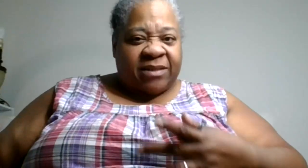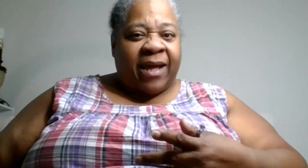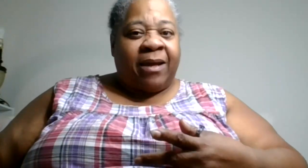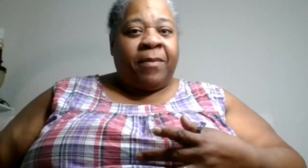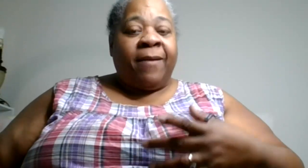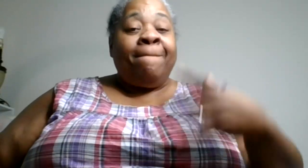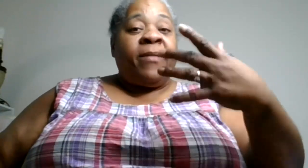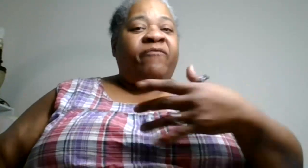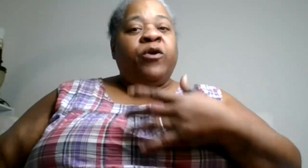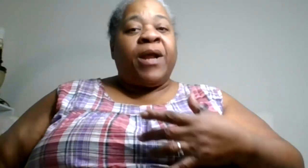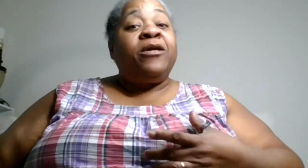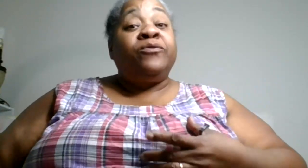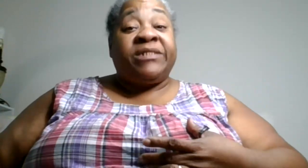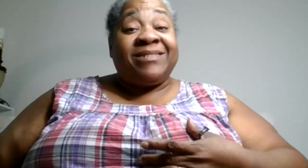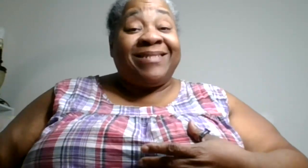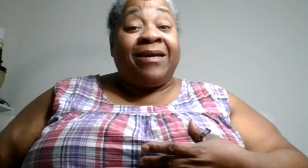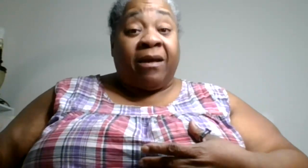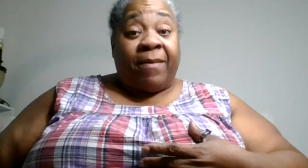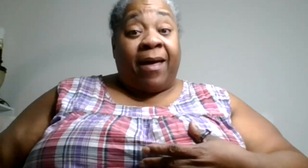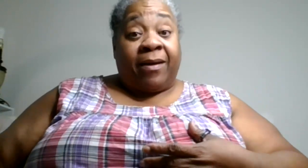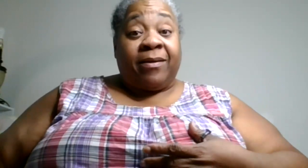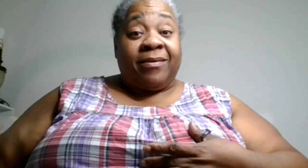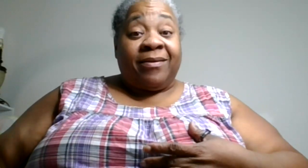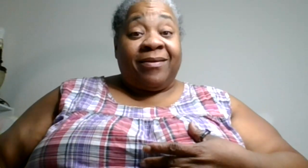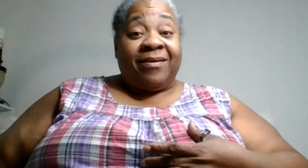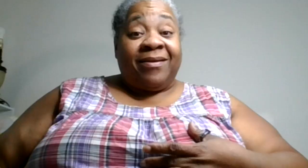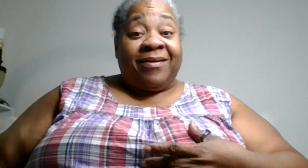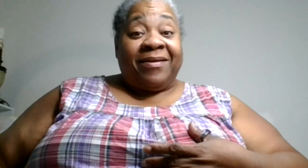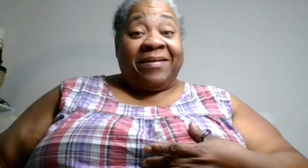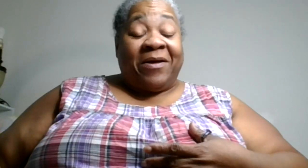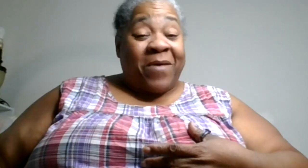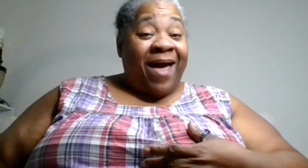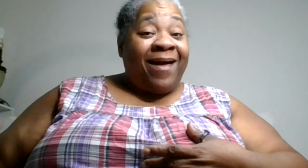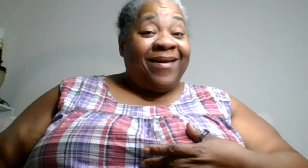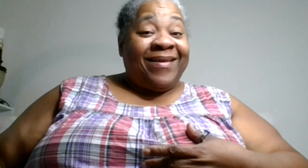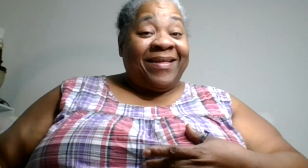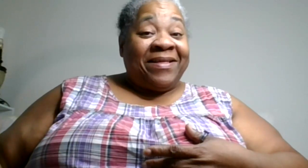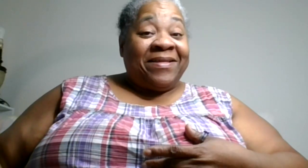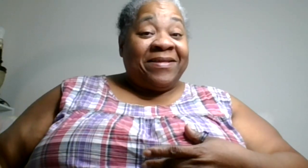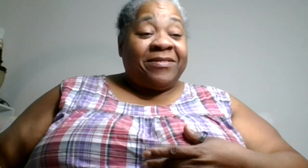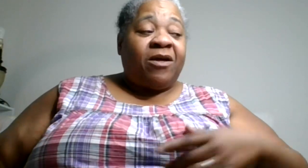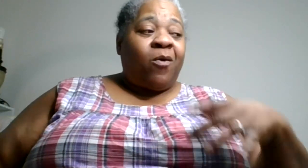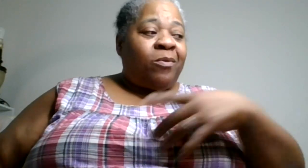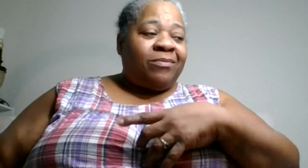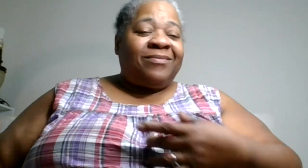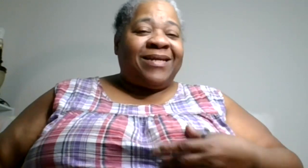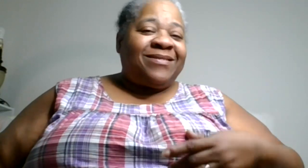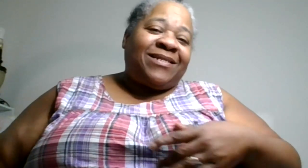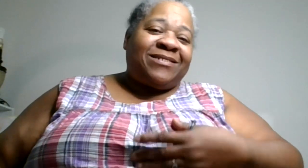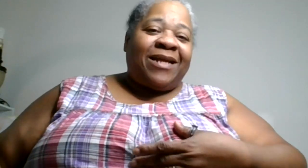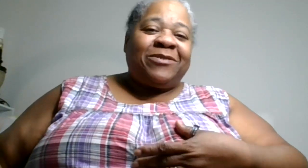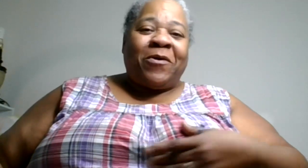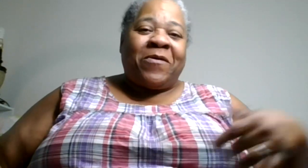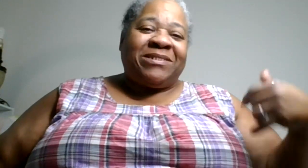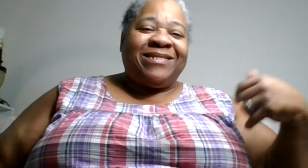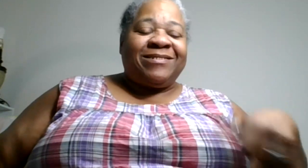same if you're not used to seeing it back. Okay? So let's work on teaching